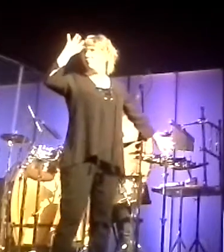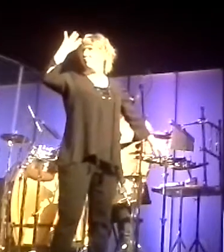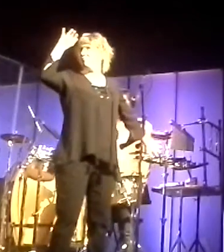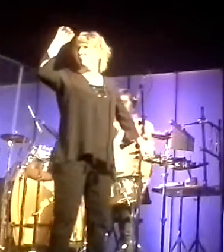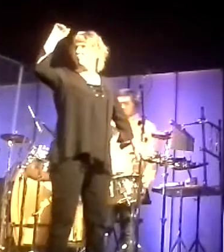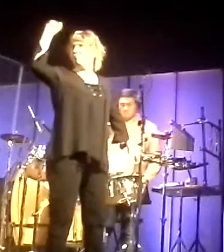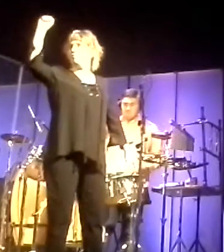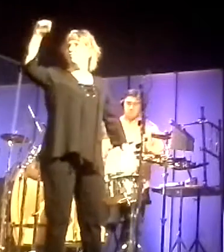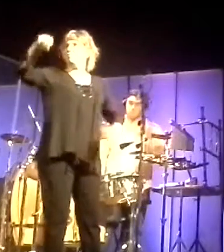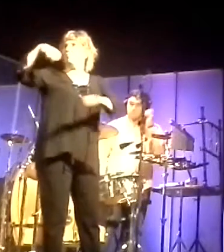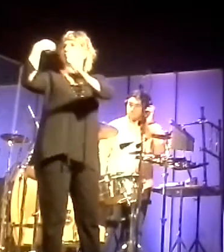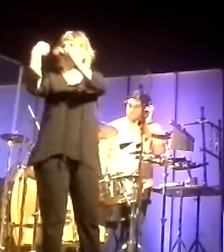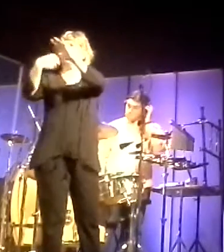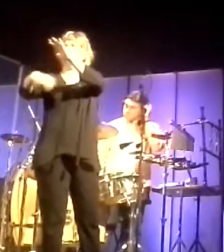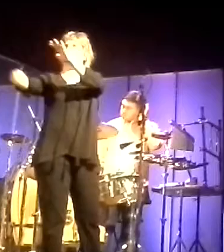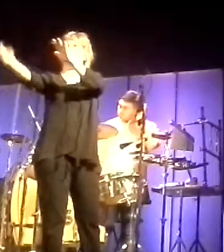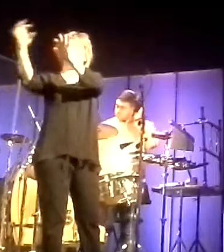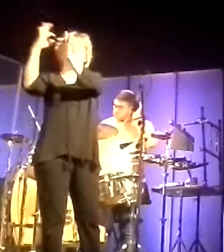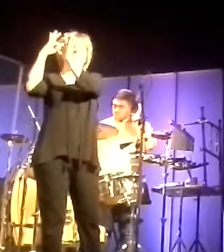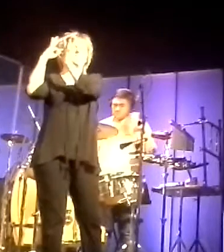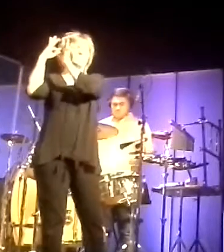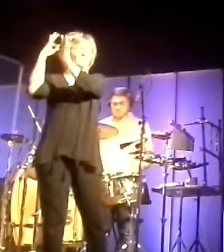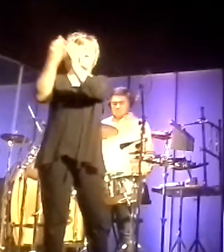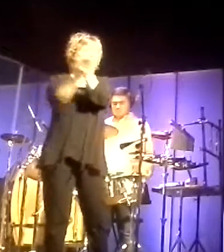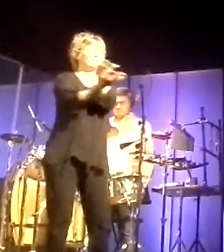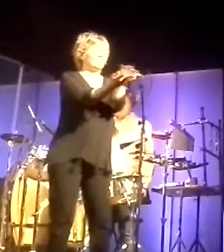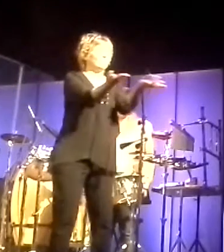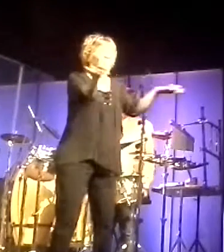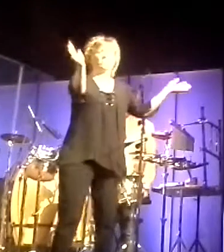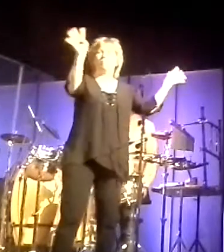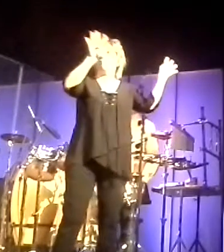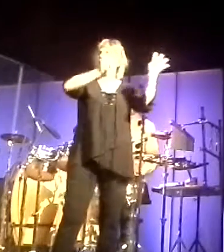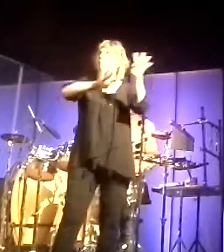can compare your